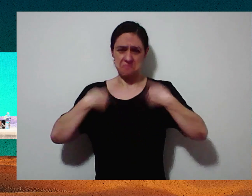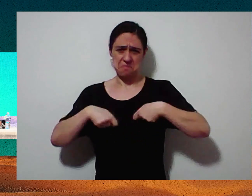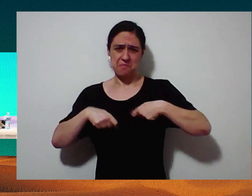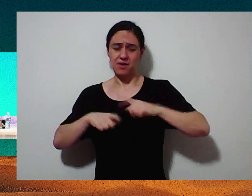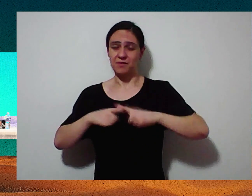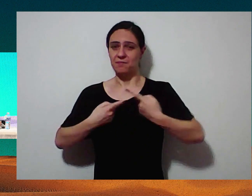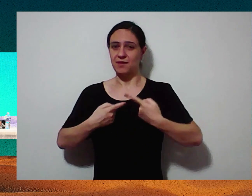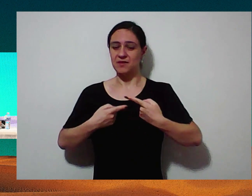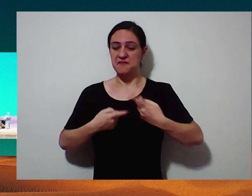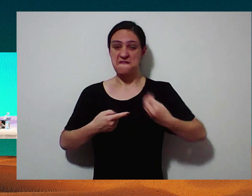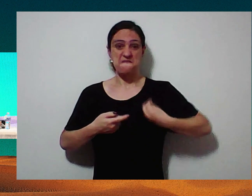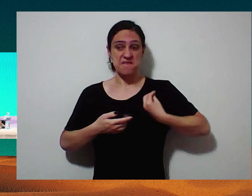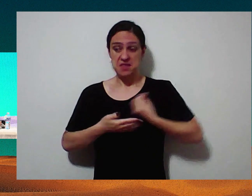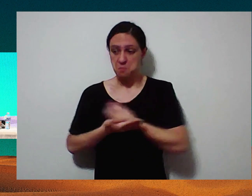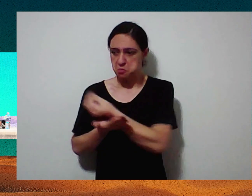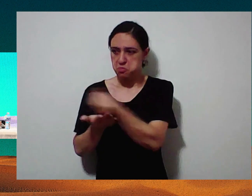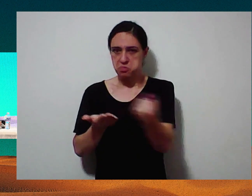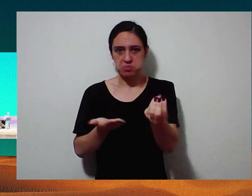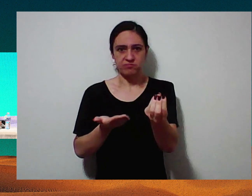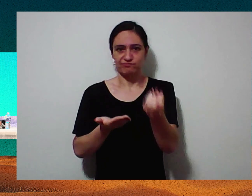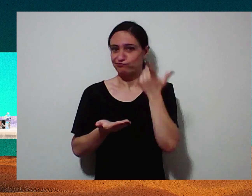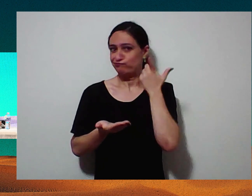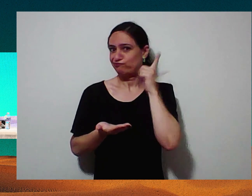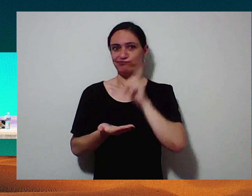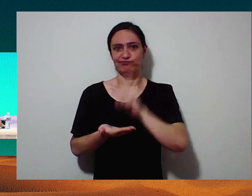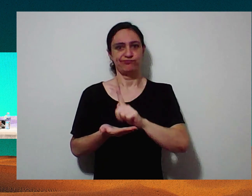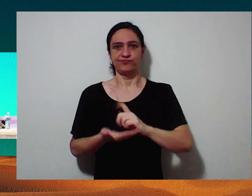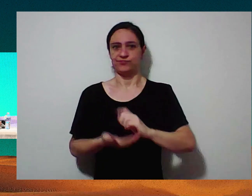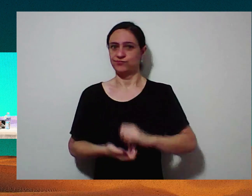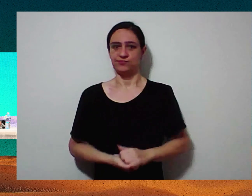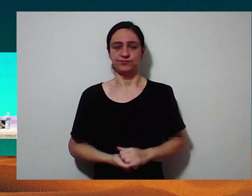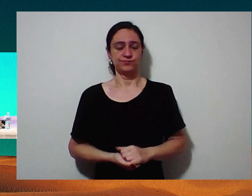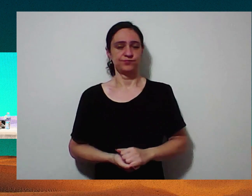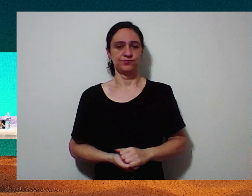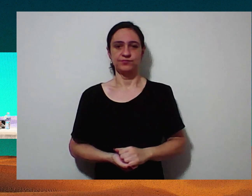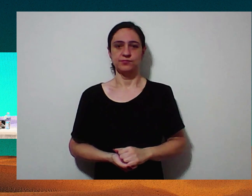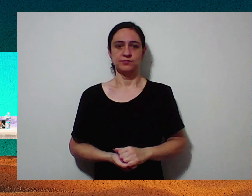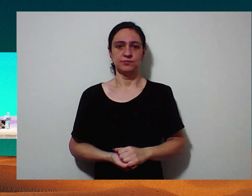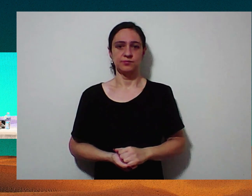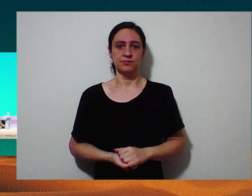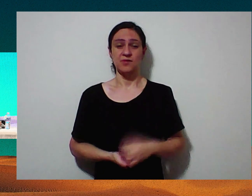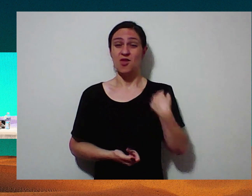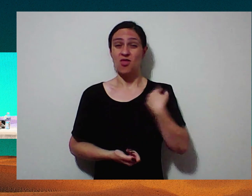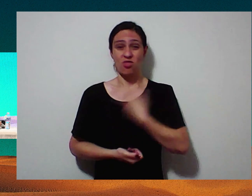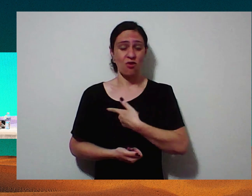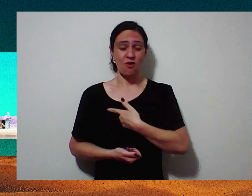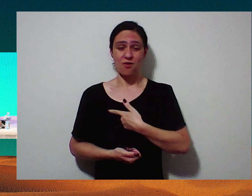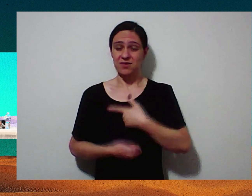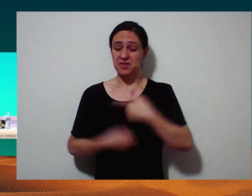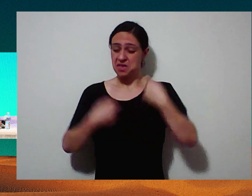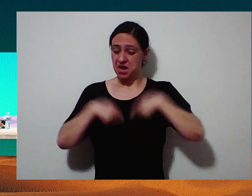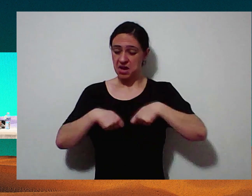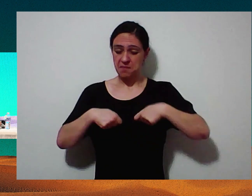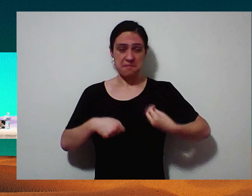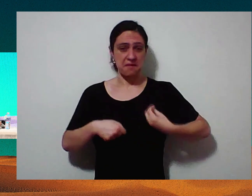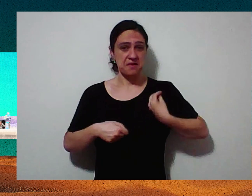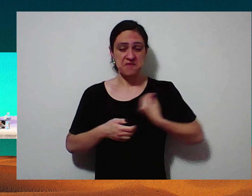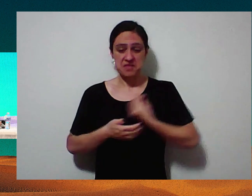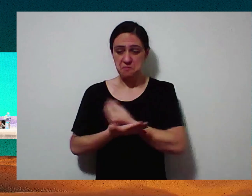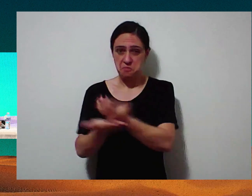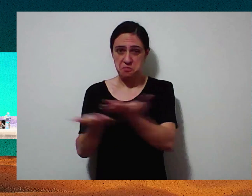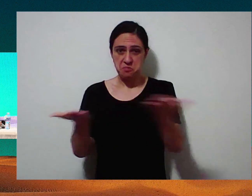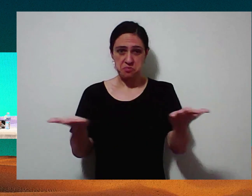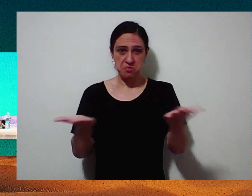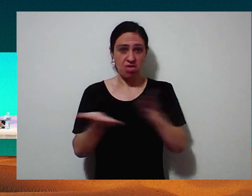great man's capacity is, does it have capacity to give life? Nós não temos capacidade da vida para ninguém. We do not have capacity to give life to anyone.